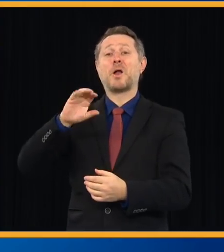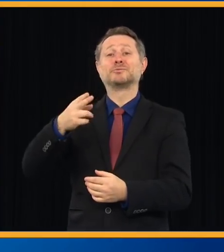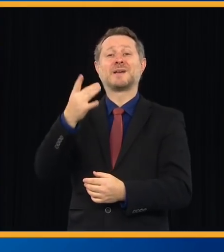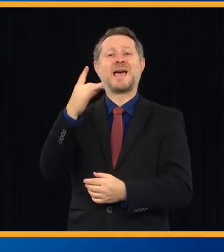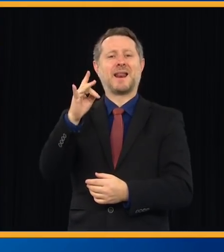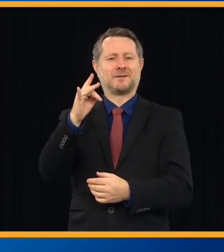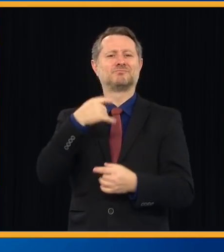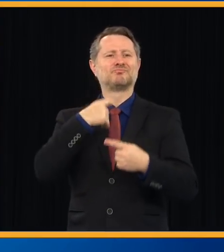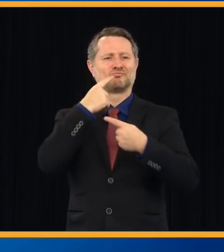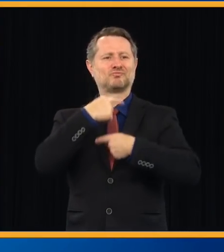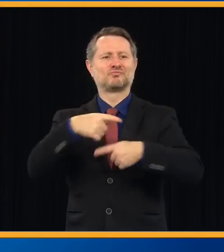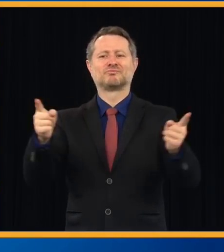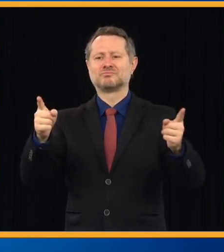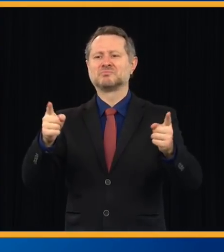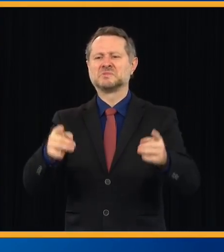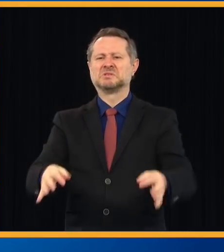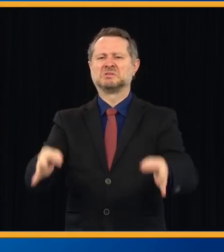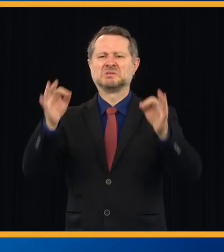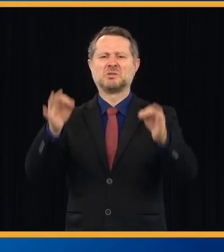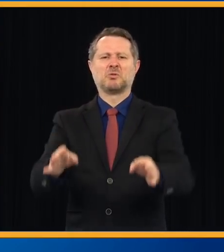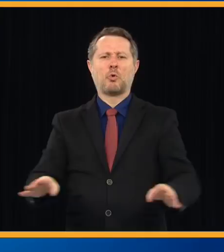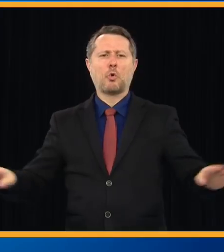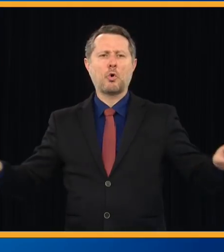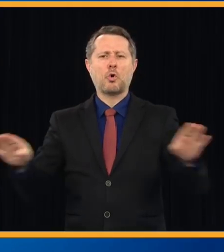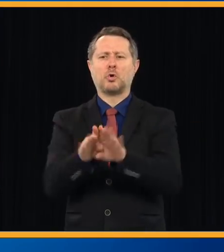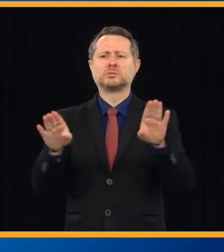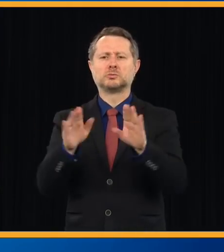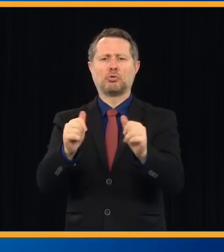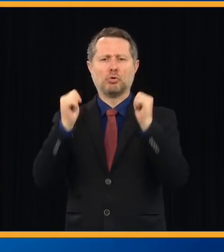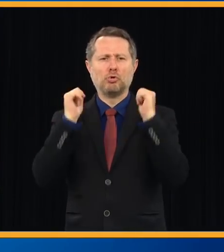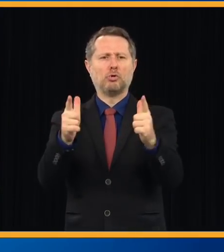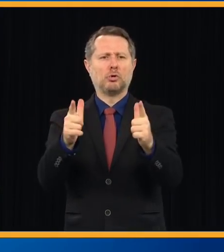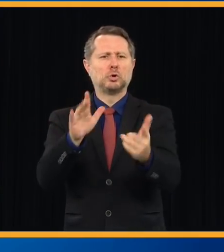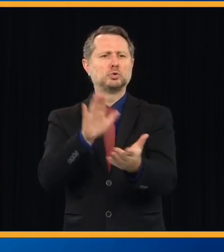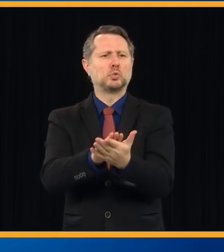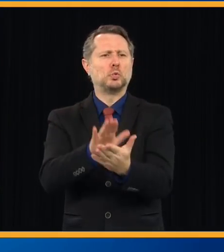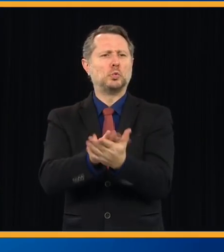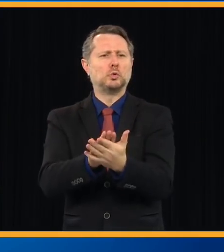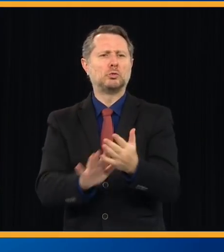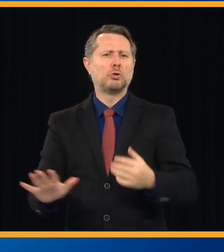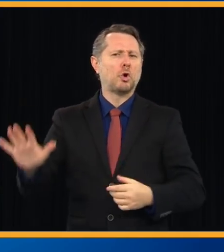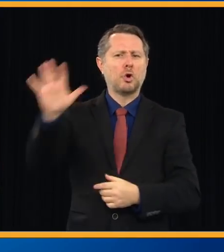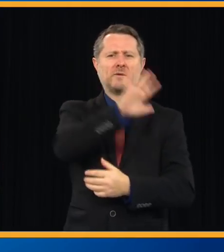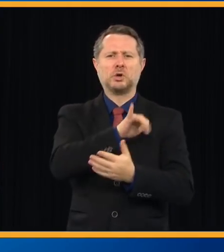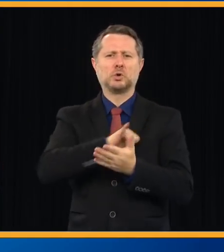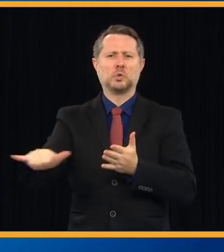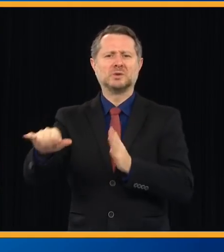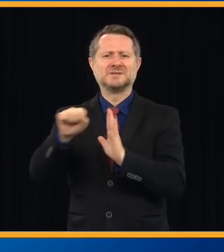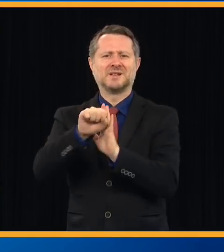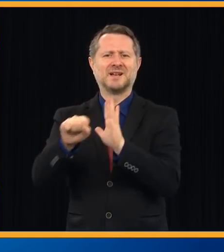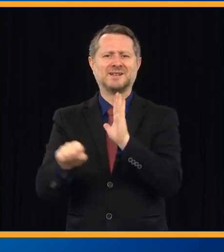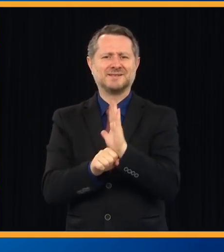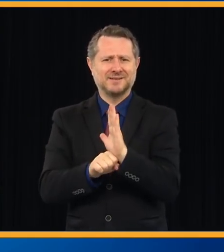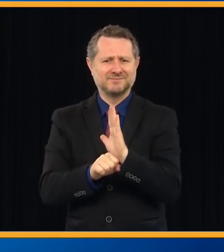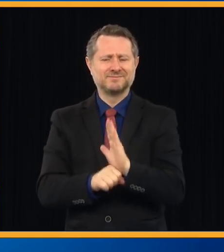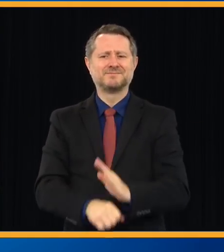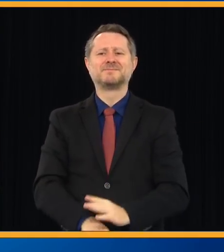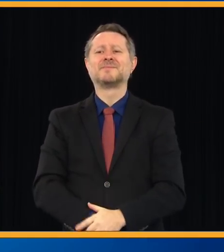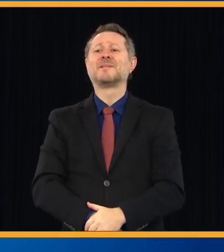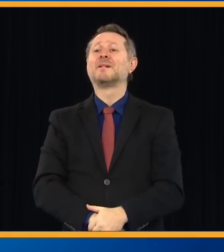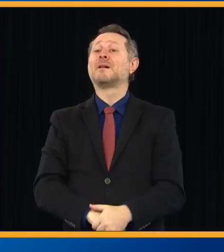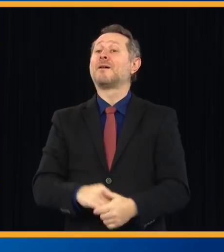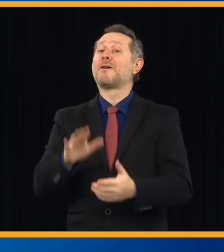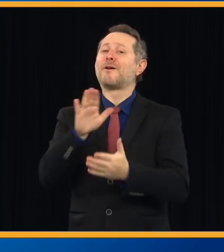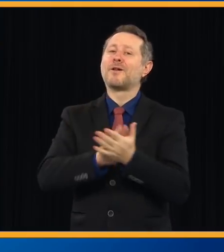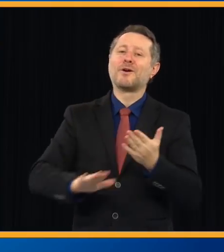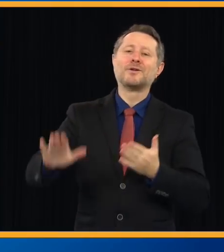We said that we were going to close schools all across the state, K-12 and higher education schools.